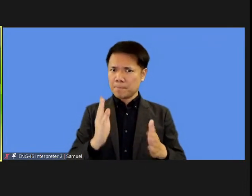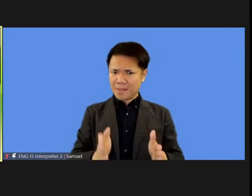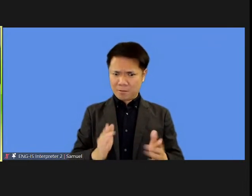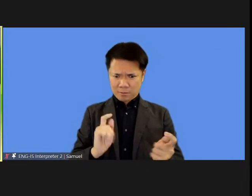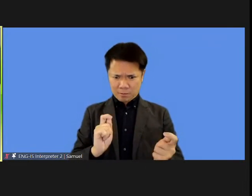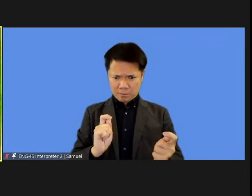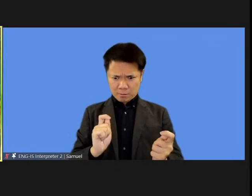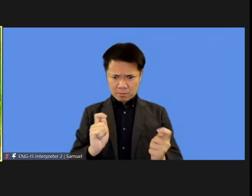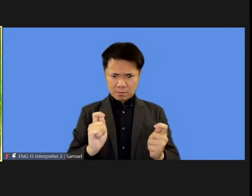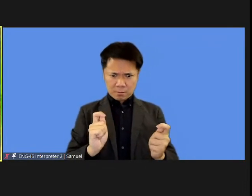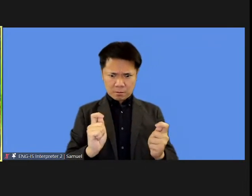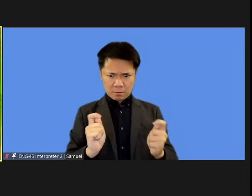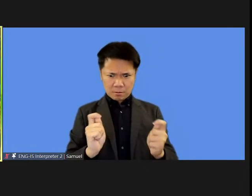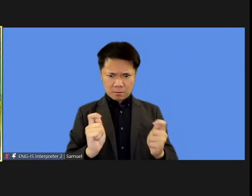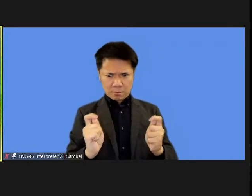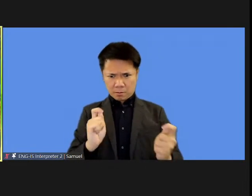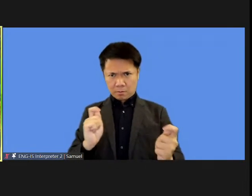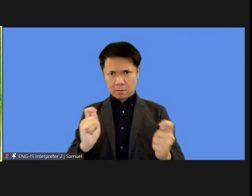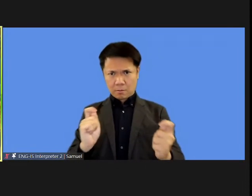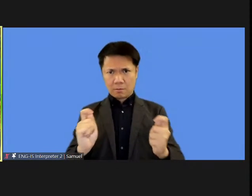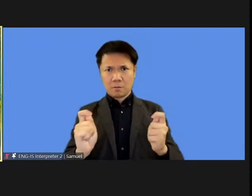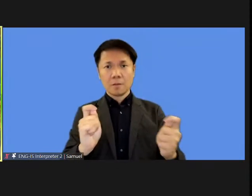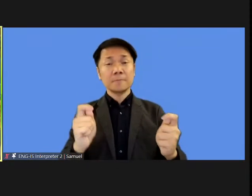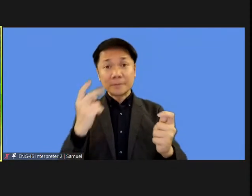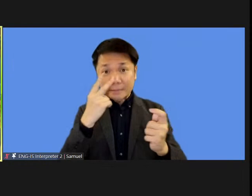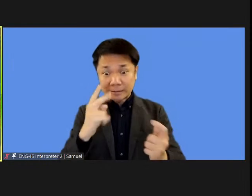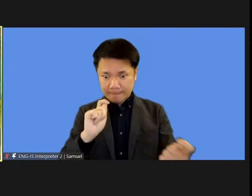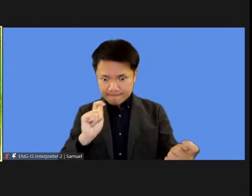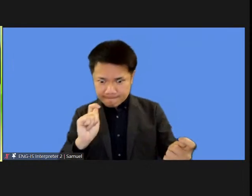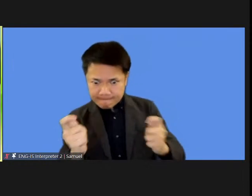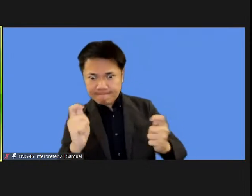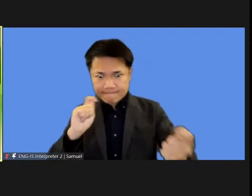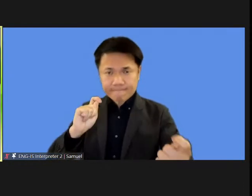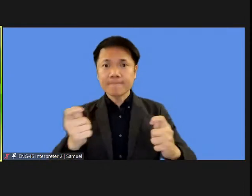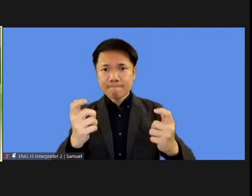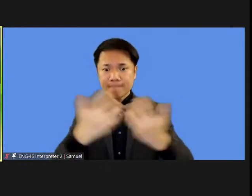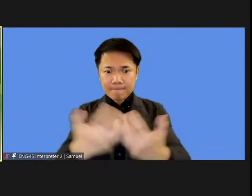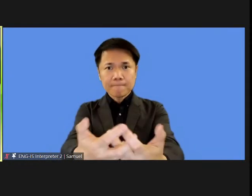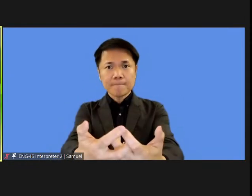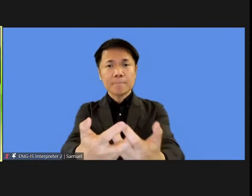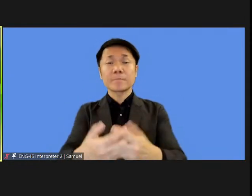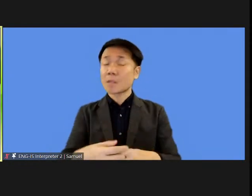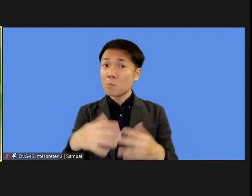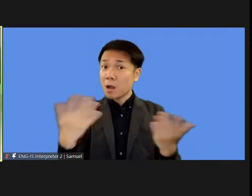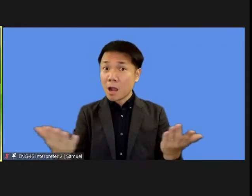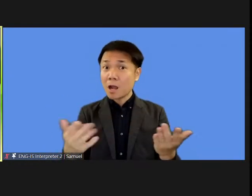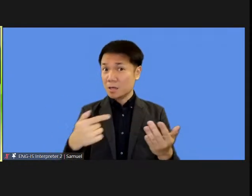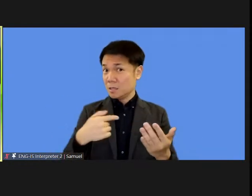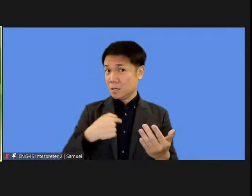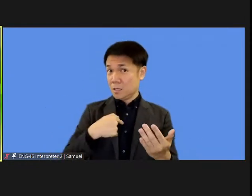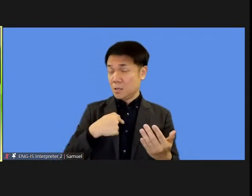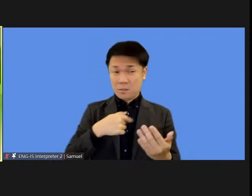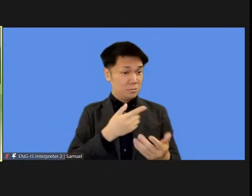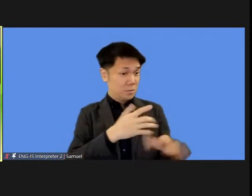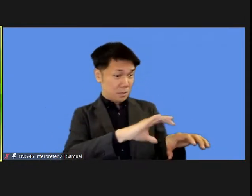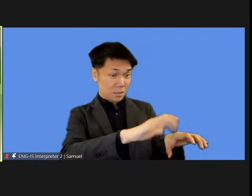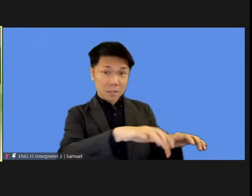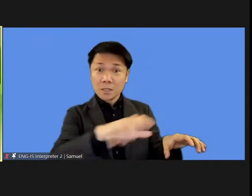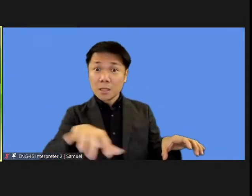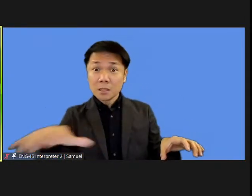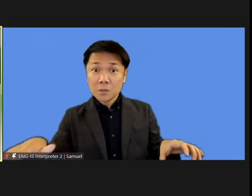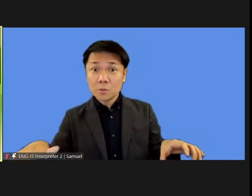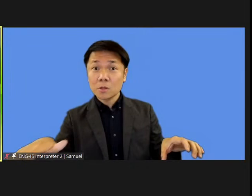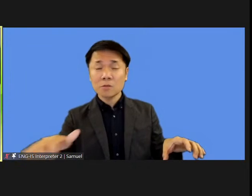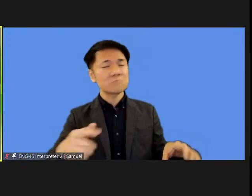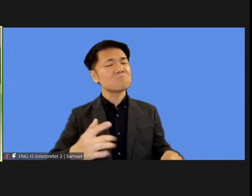the context of the local government. And there it comes to the issue of we need to learn. share experience, moving